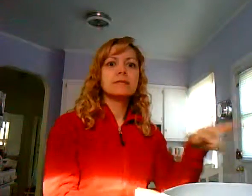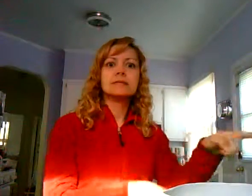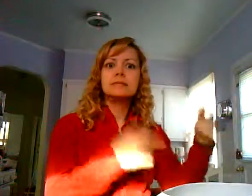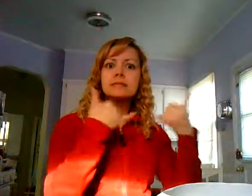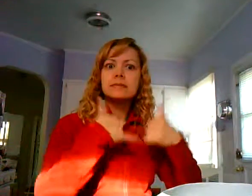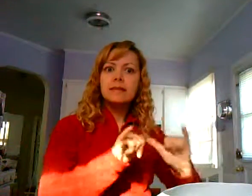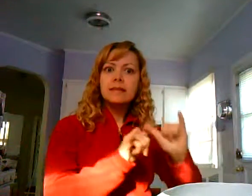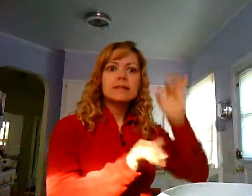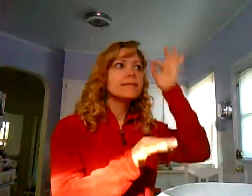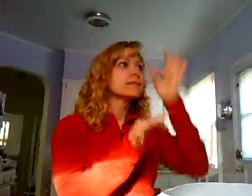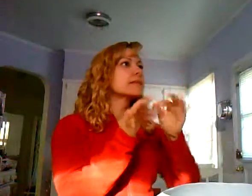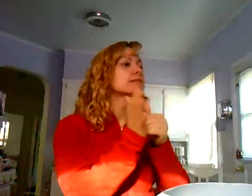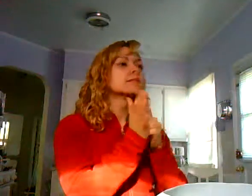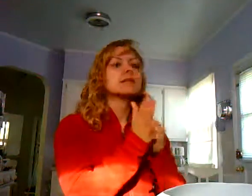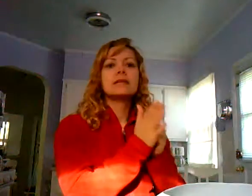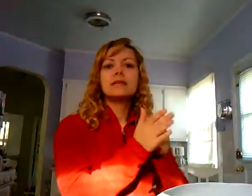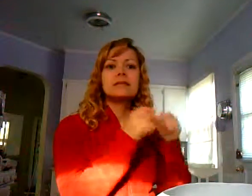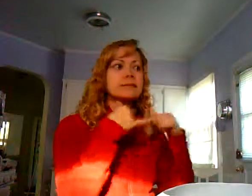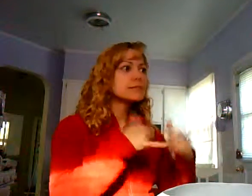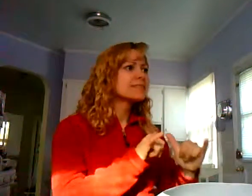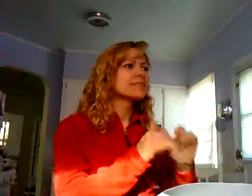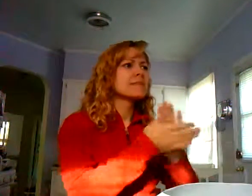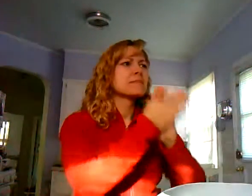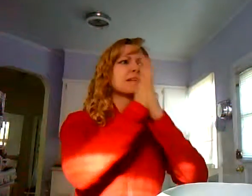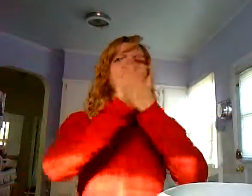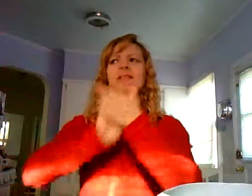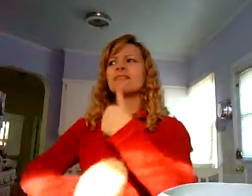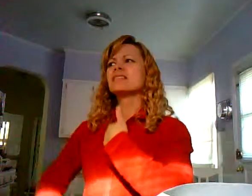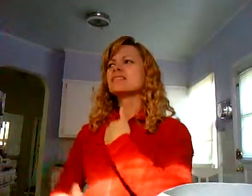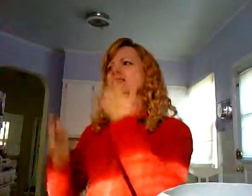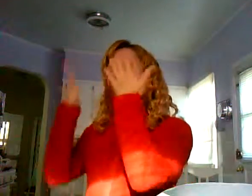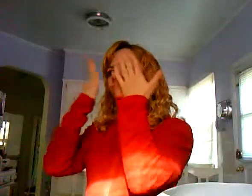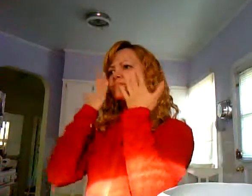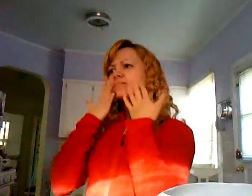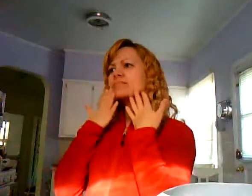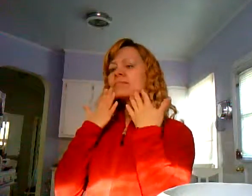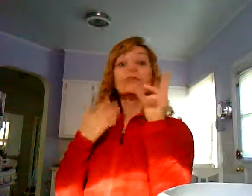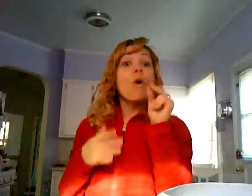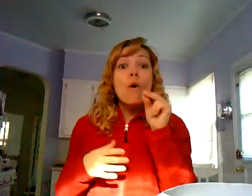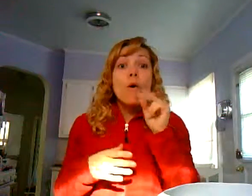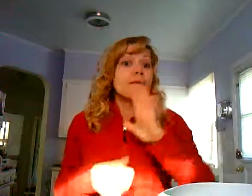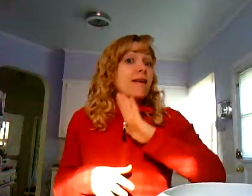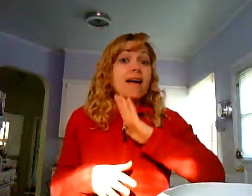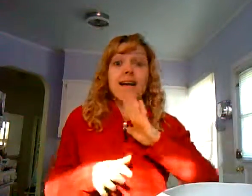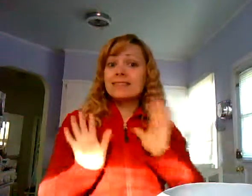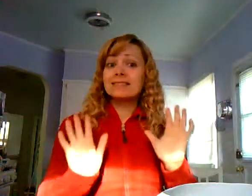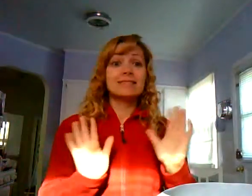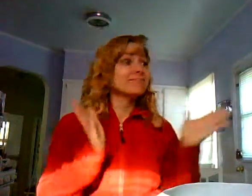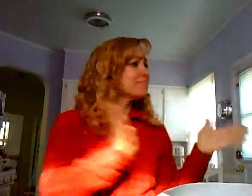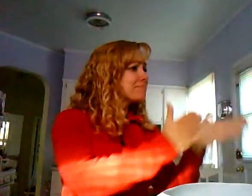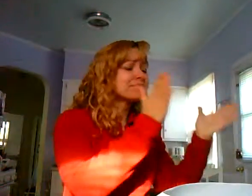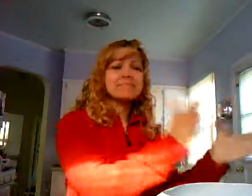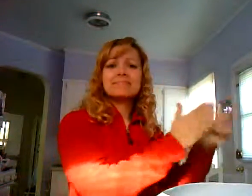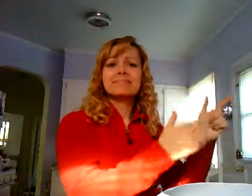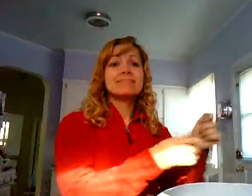those whose faith are weak. Doesn't matter doesn't just keep encouraging them don't become sad about it if you